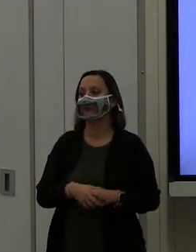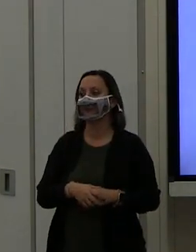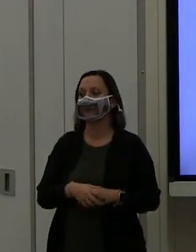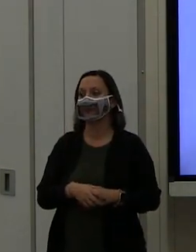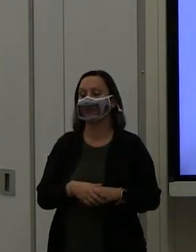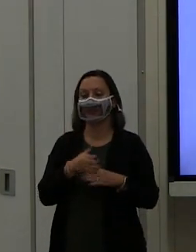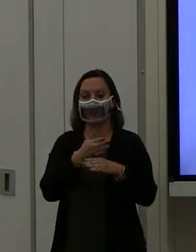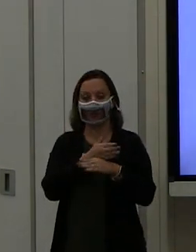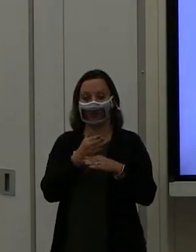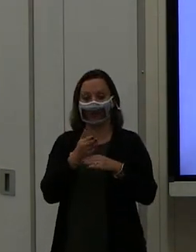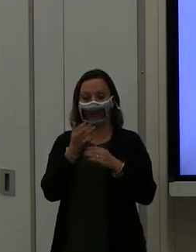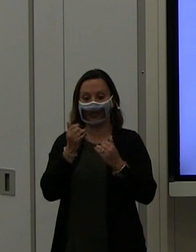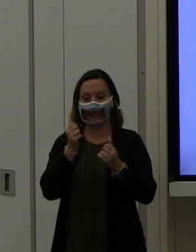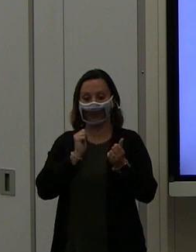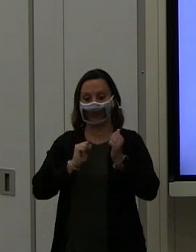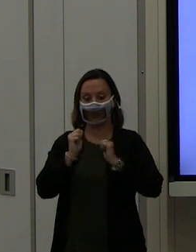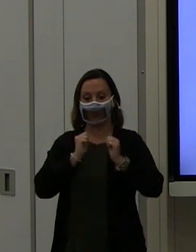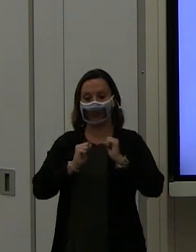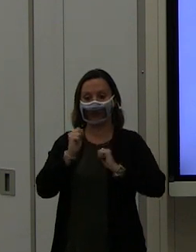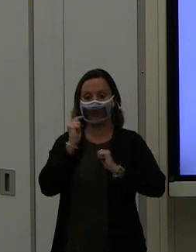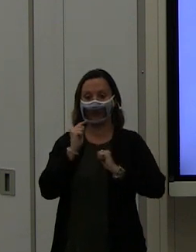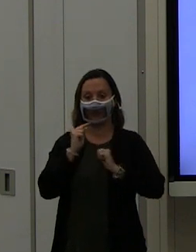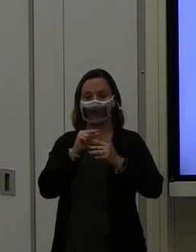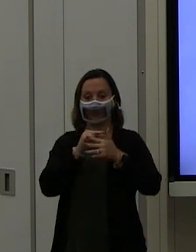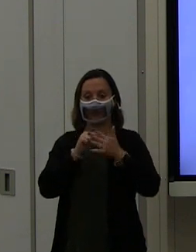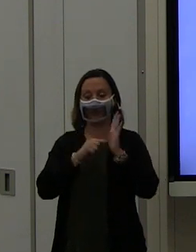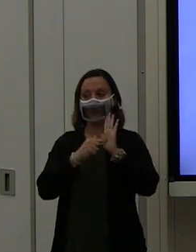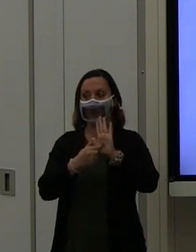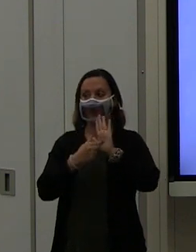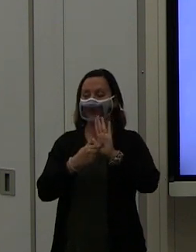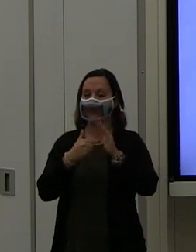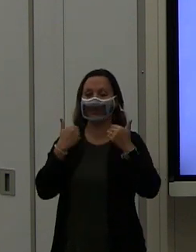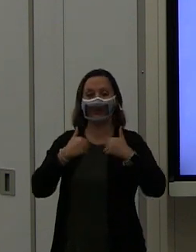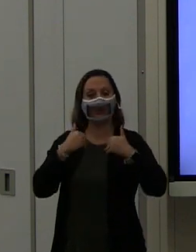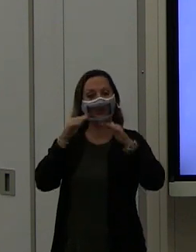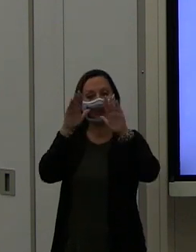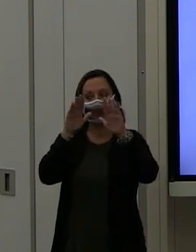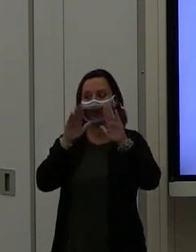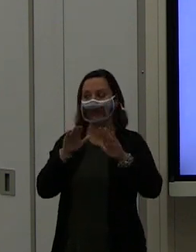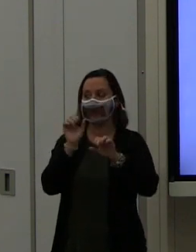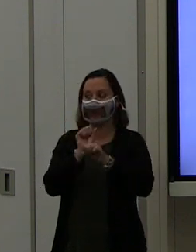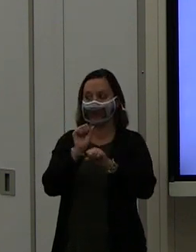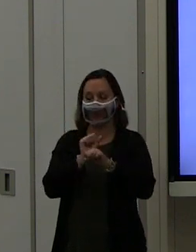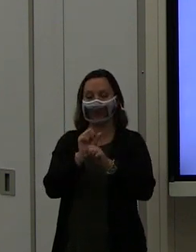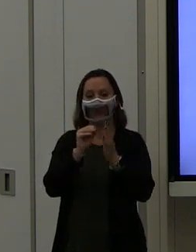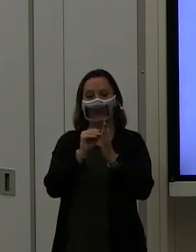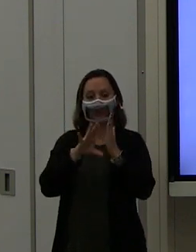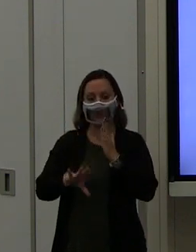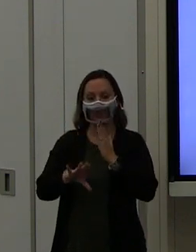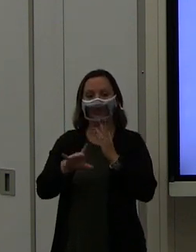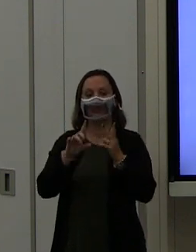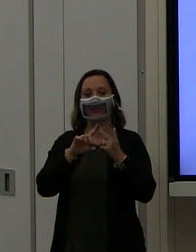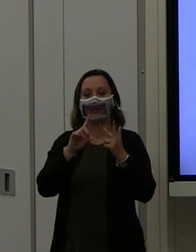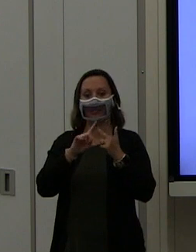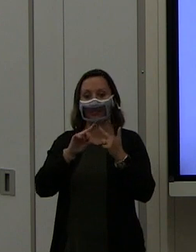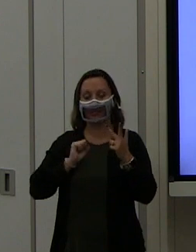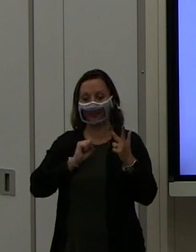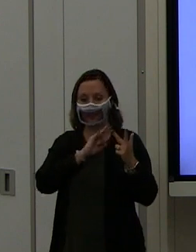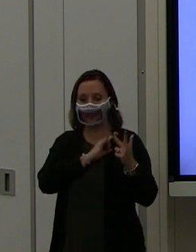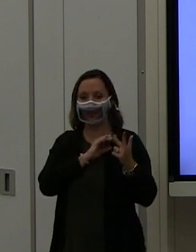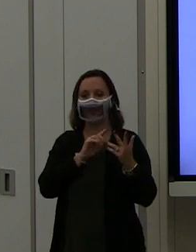So overall, this performance report highlights the incredible work of our students, teachers, administrators in responding to an ever-changing